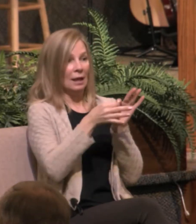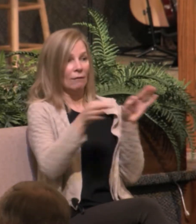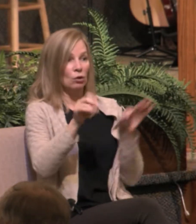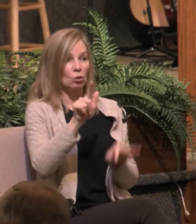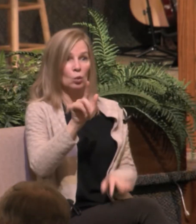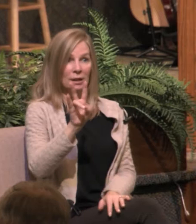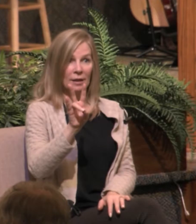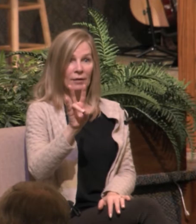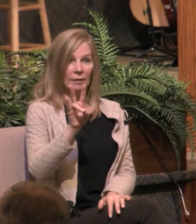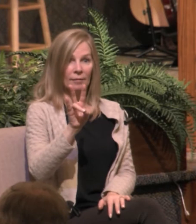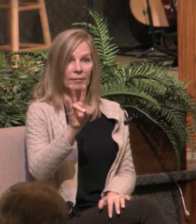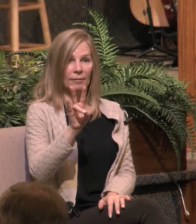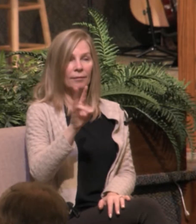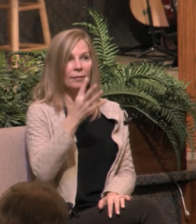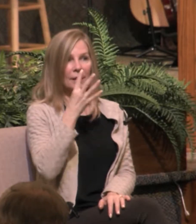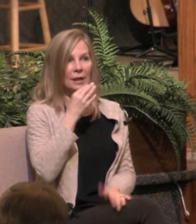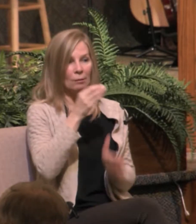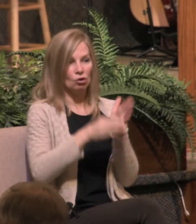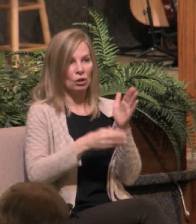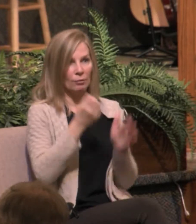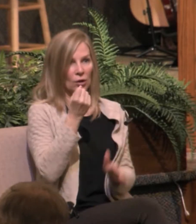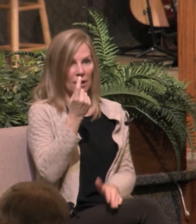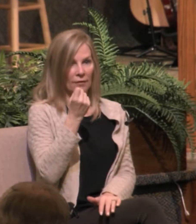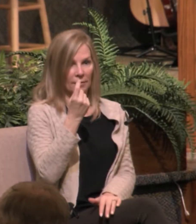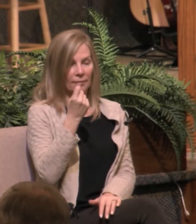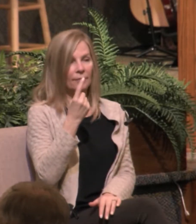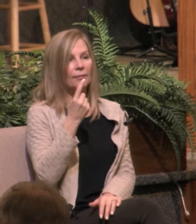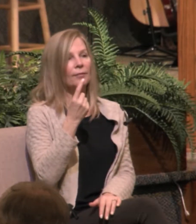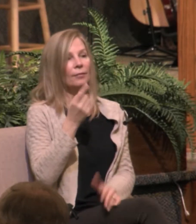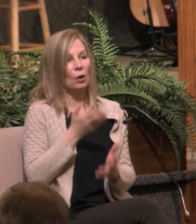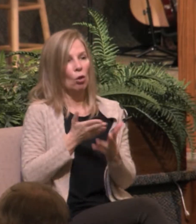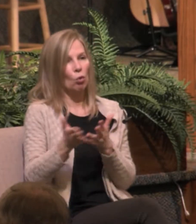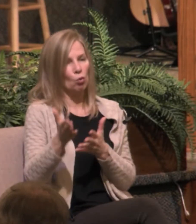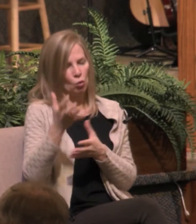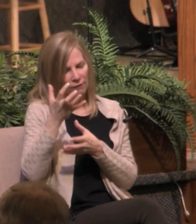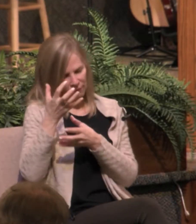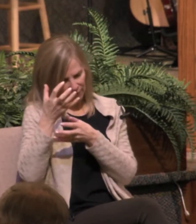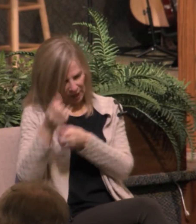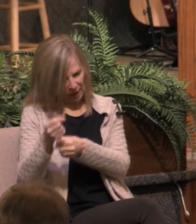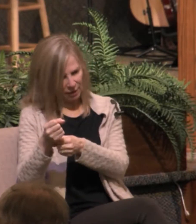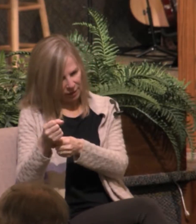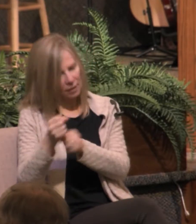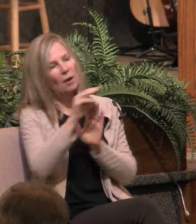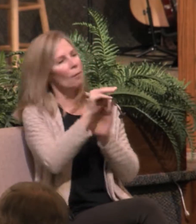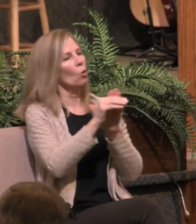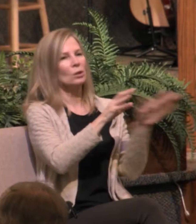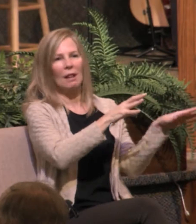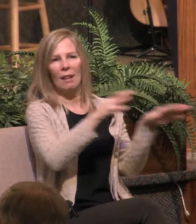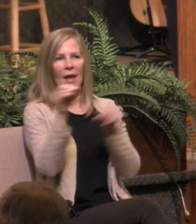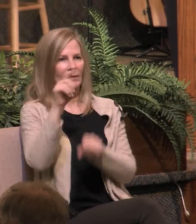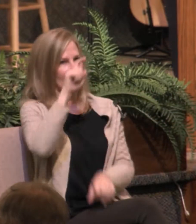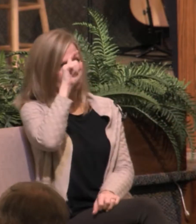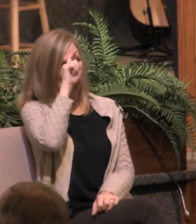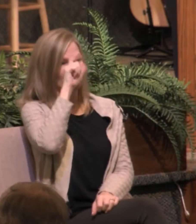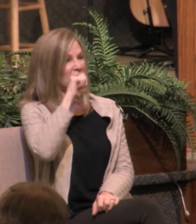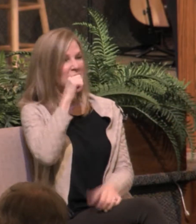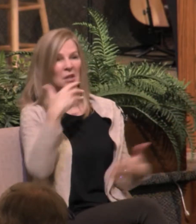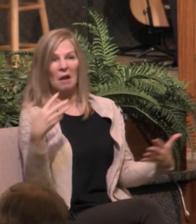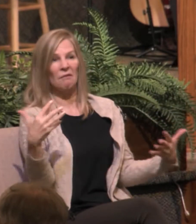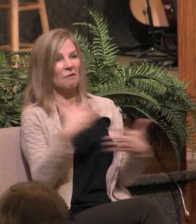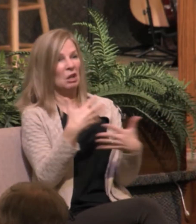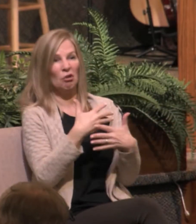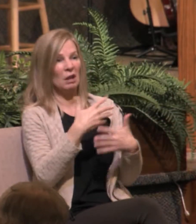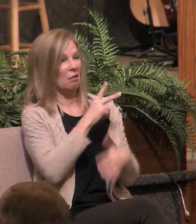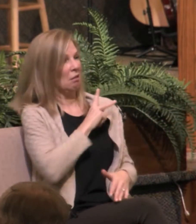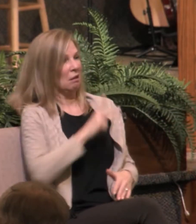27 of Hebrews 11, "By faith he left Egypt, not fearing the wrath of the king, for